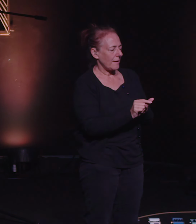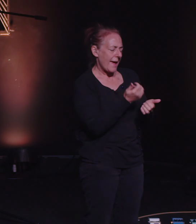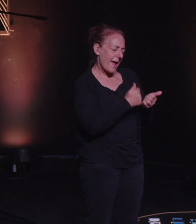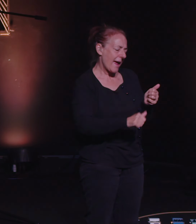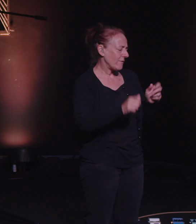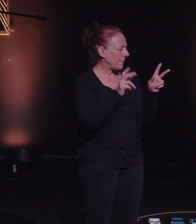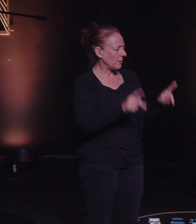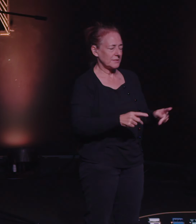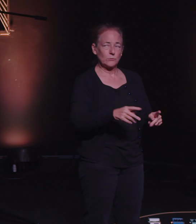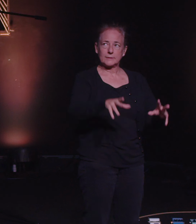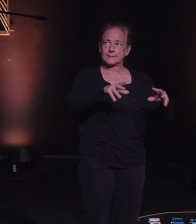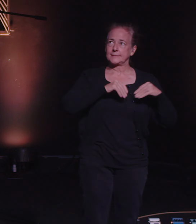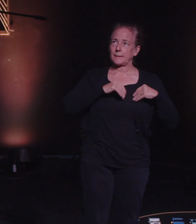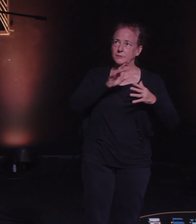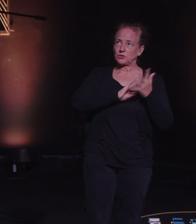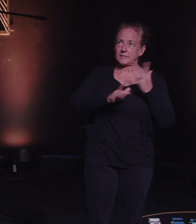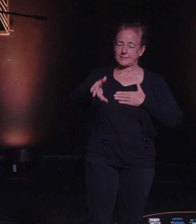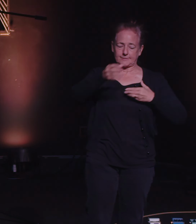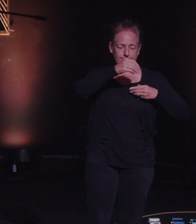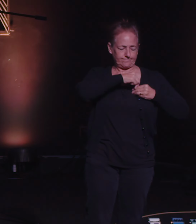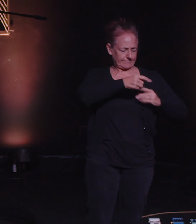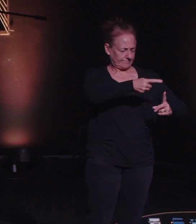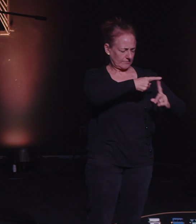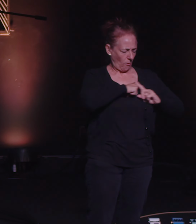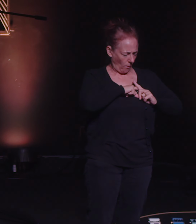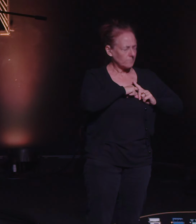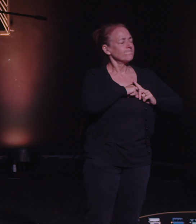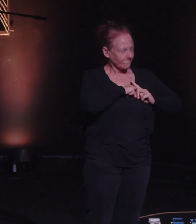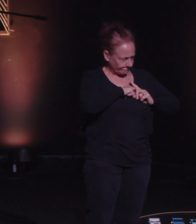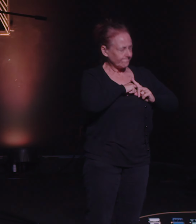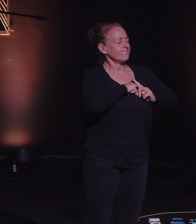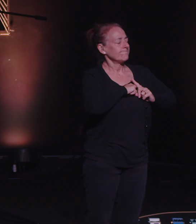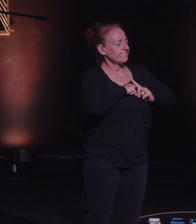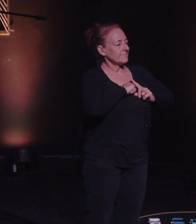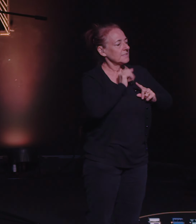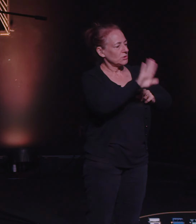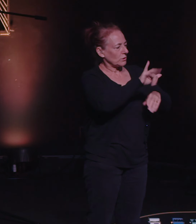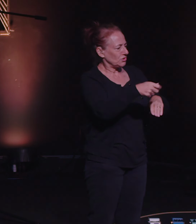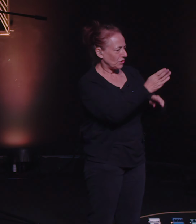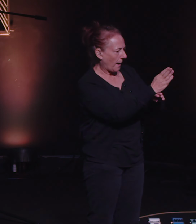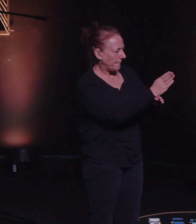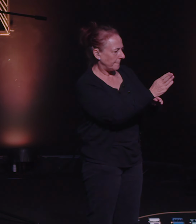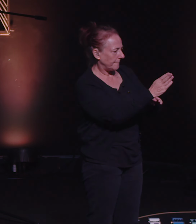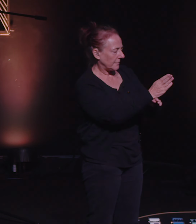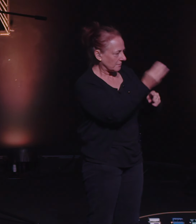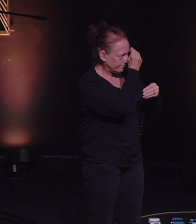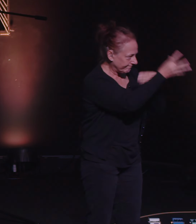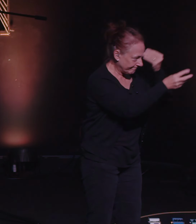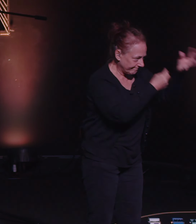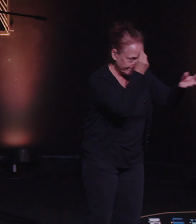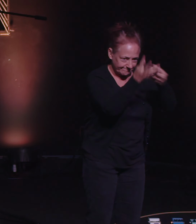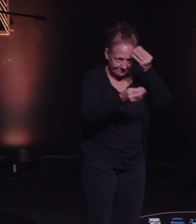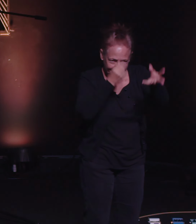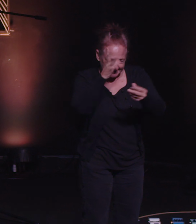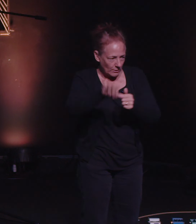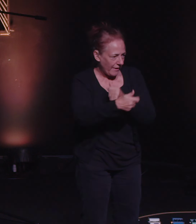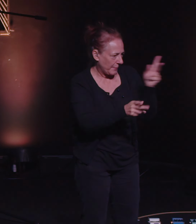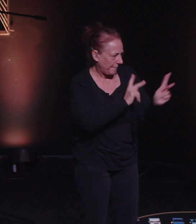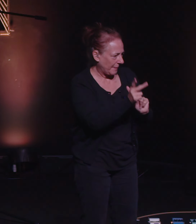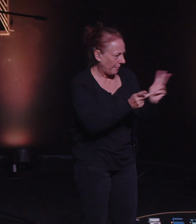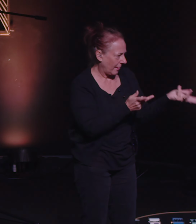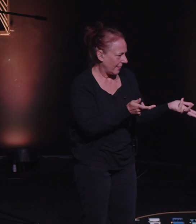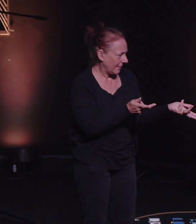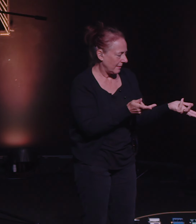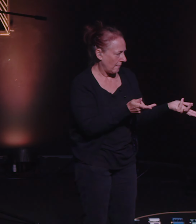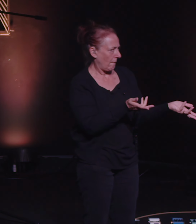follower, if you say yes to Jesus, and it's a learning process and it's a growth process, but it is your job to be able to share the gospel with other people. And we're going to talk a little bit